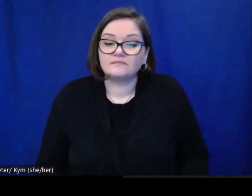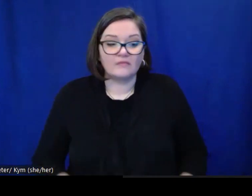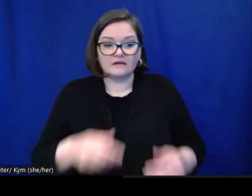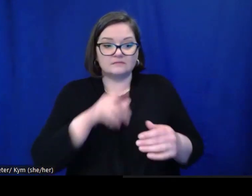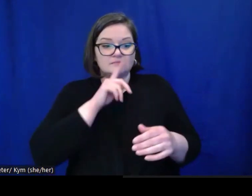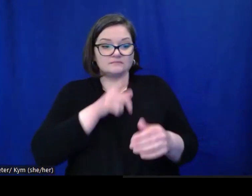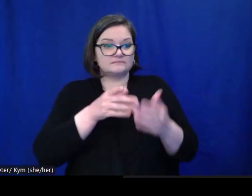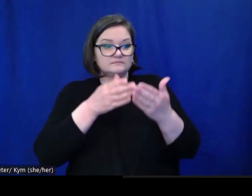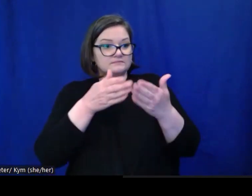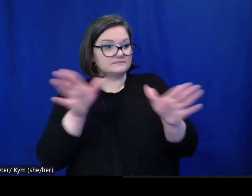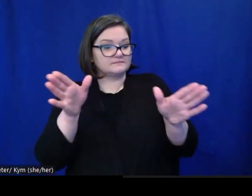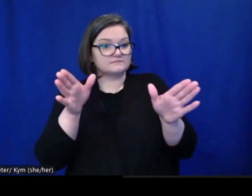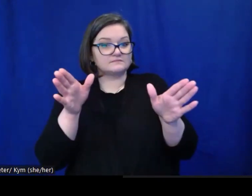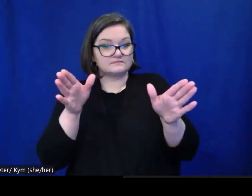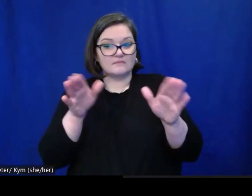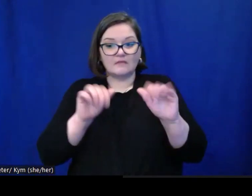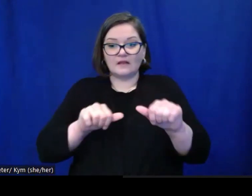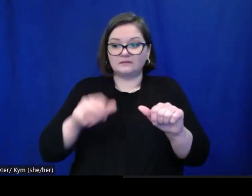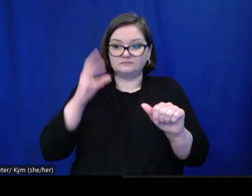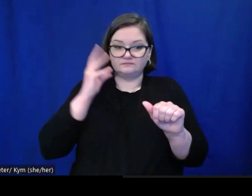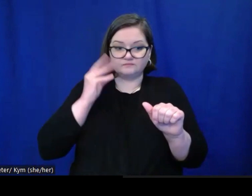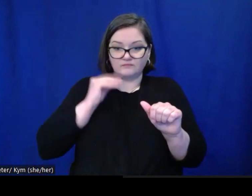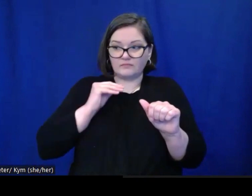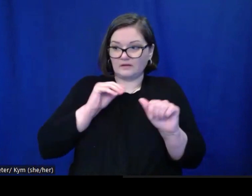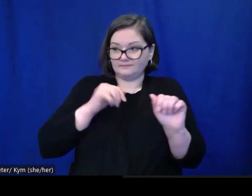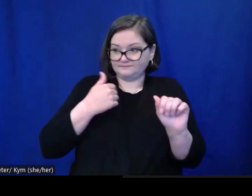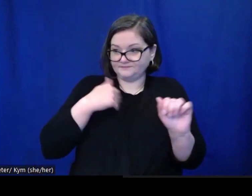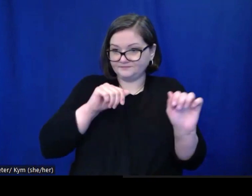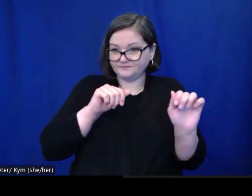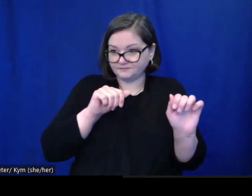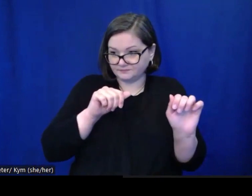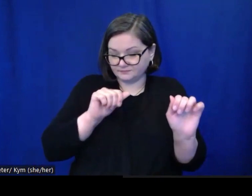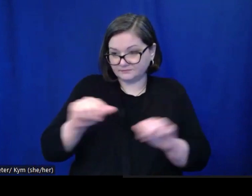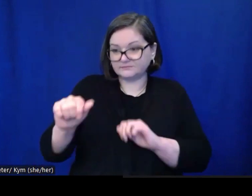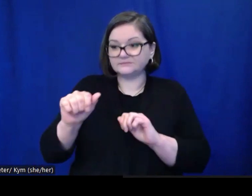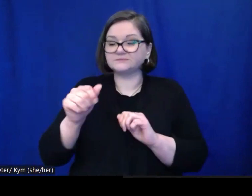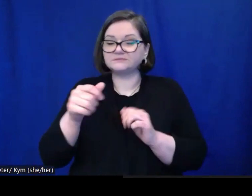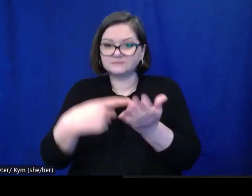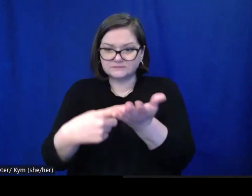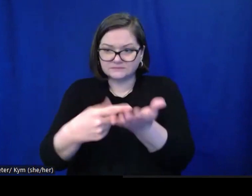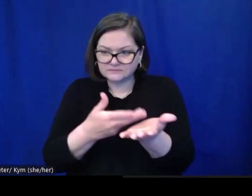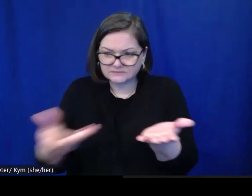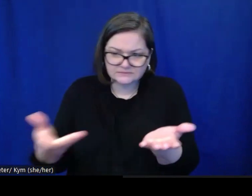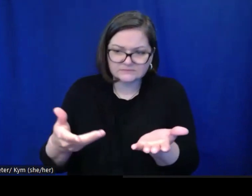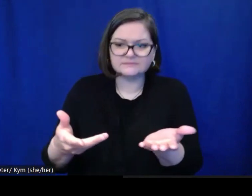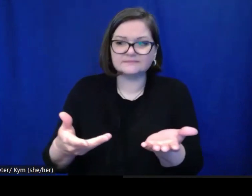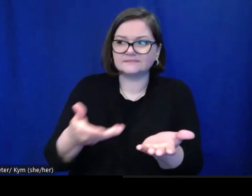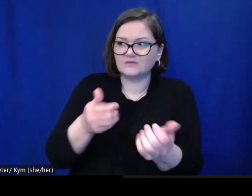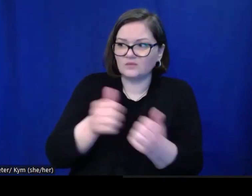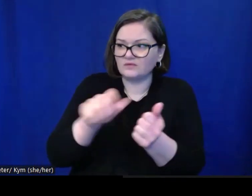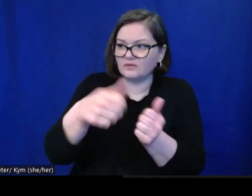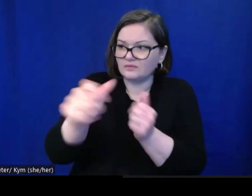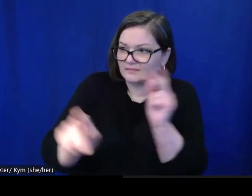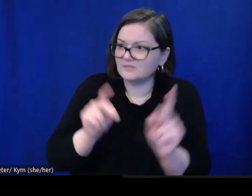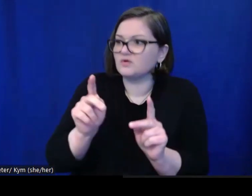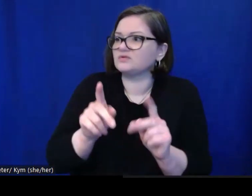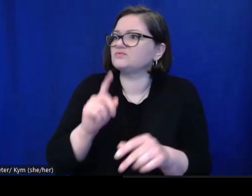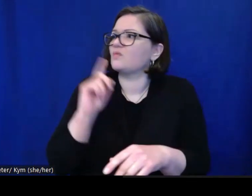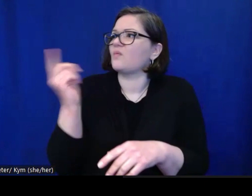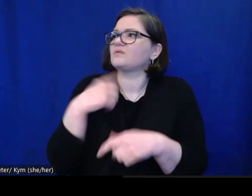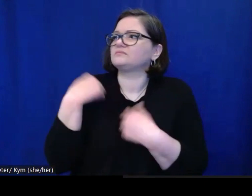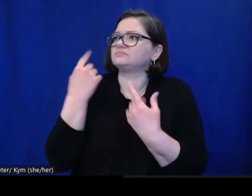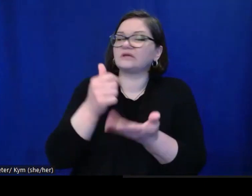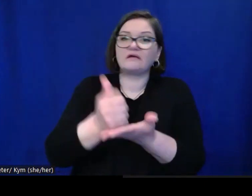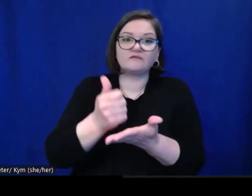just having the ability to talk about things out loud has always been very helpful. And so when I am